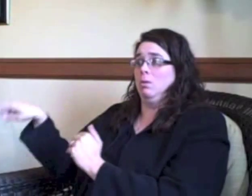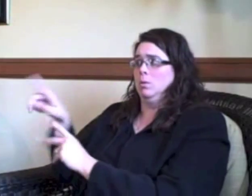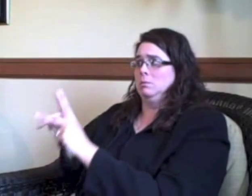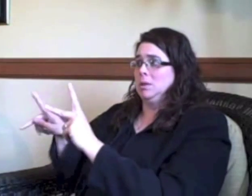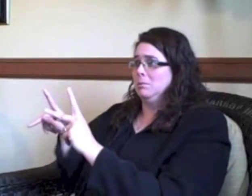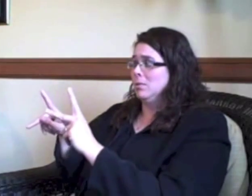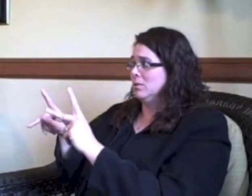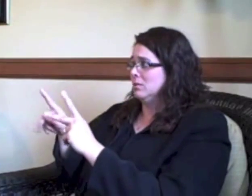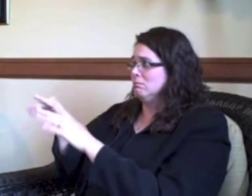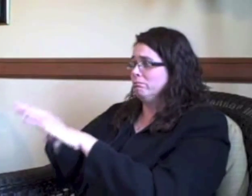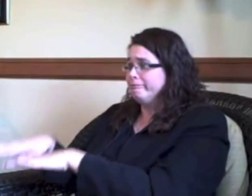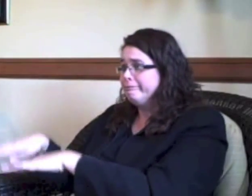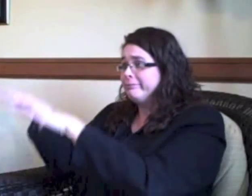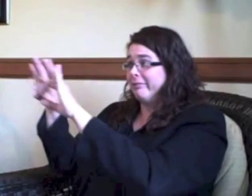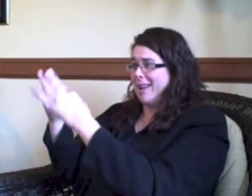strong, and you have to have a strong marriage.